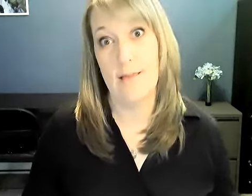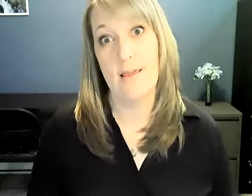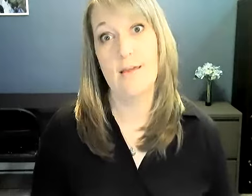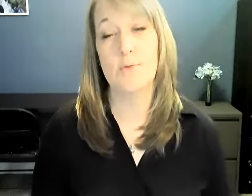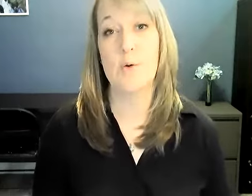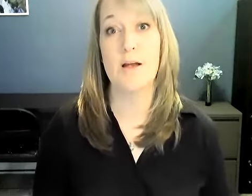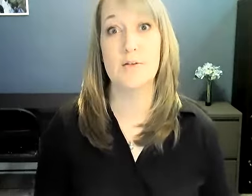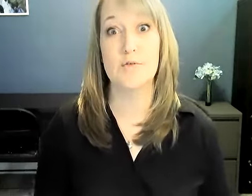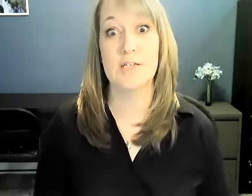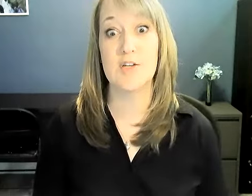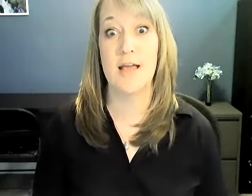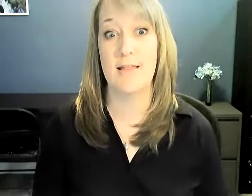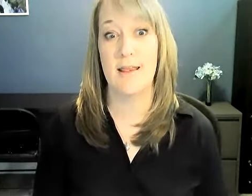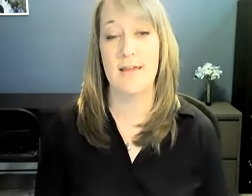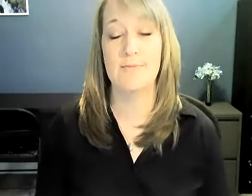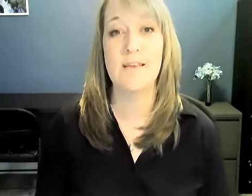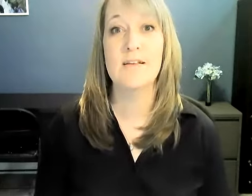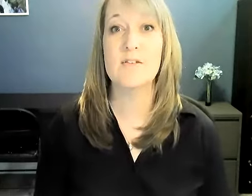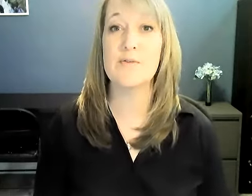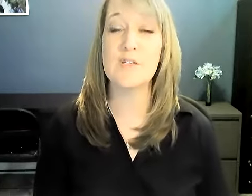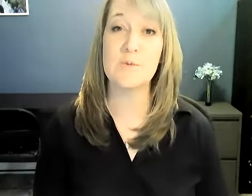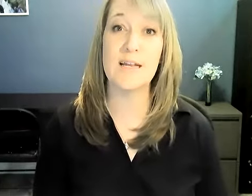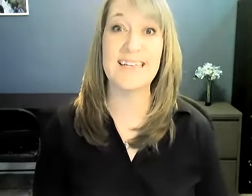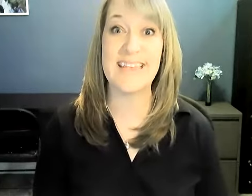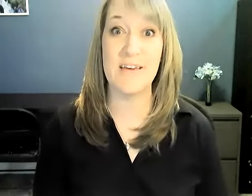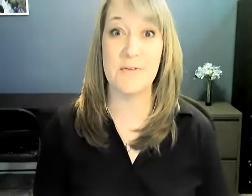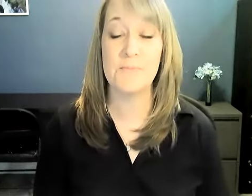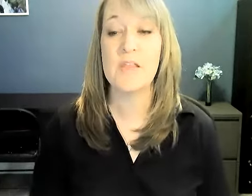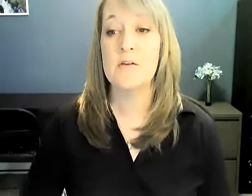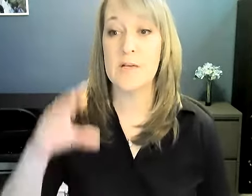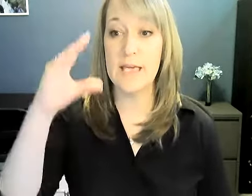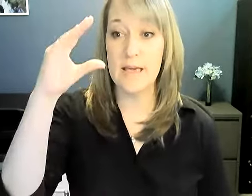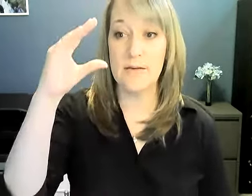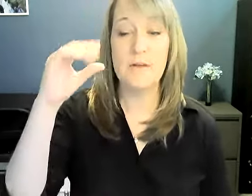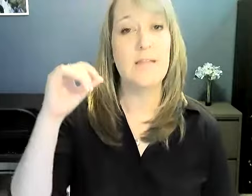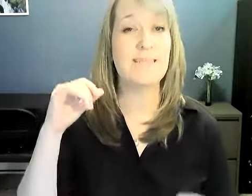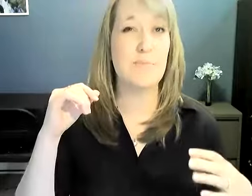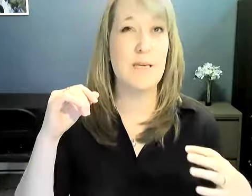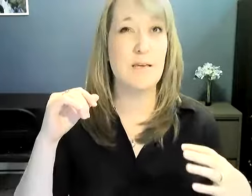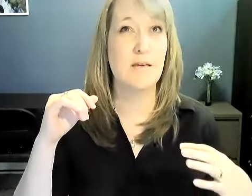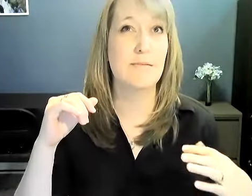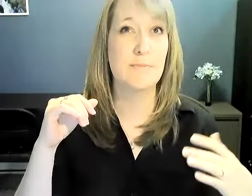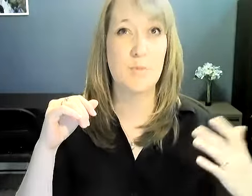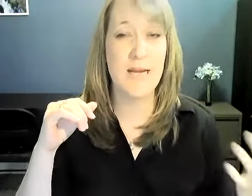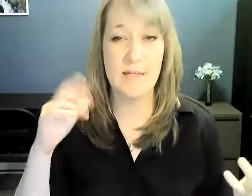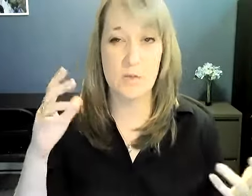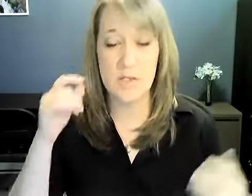They require directionality. So the first one is give. For give, and this can be one-handed or